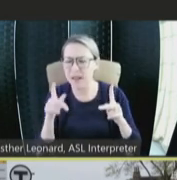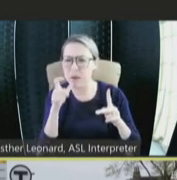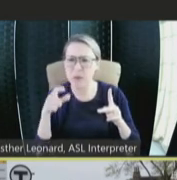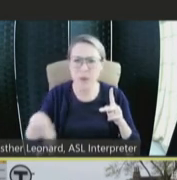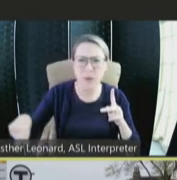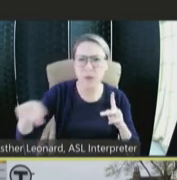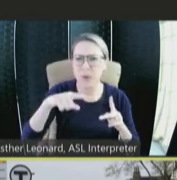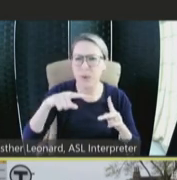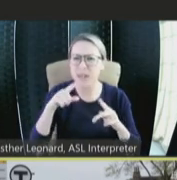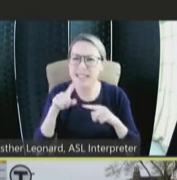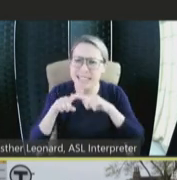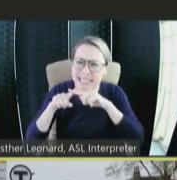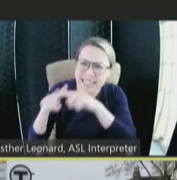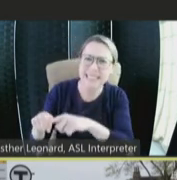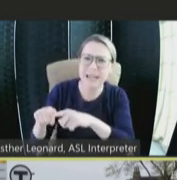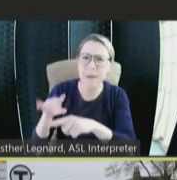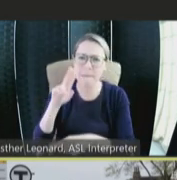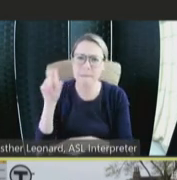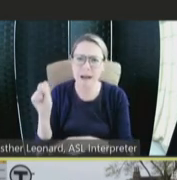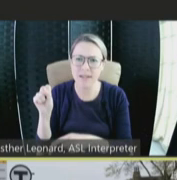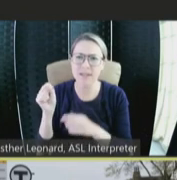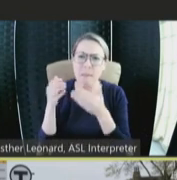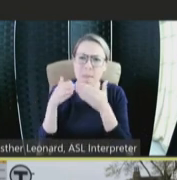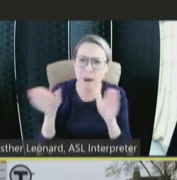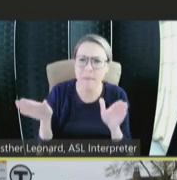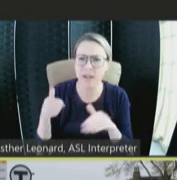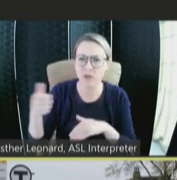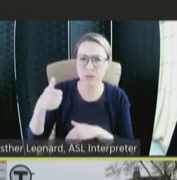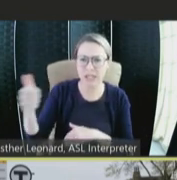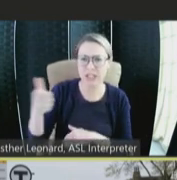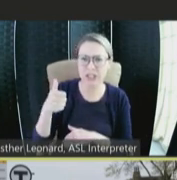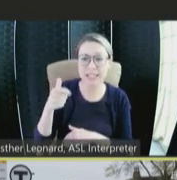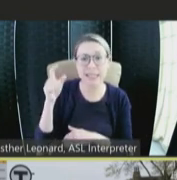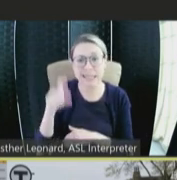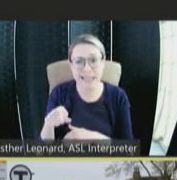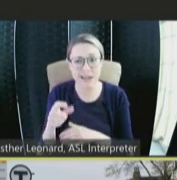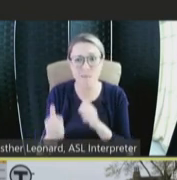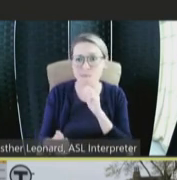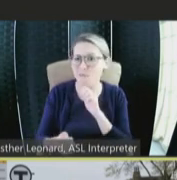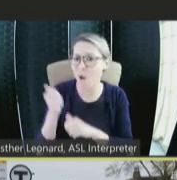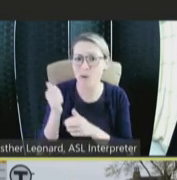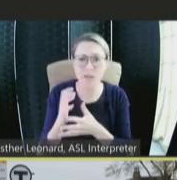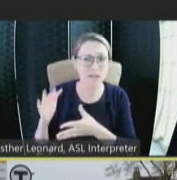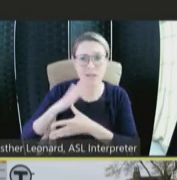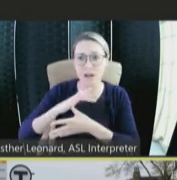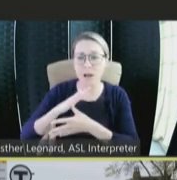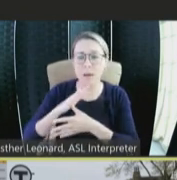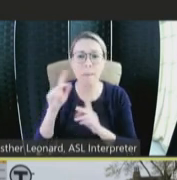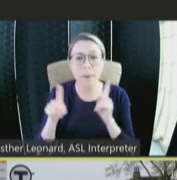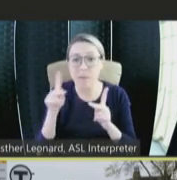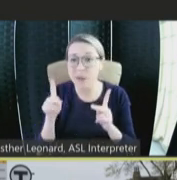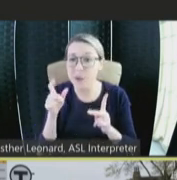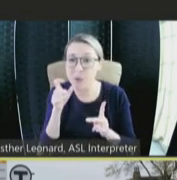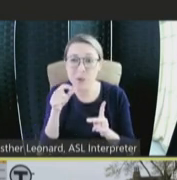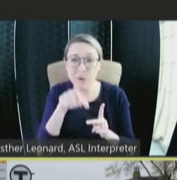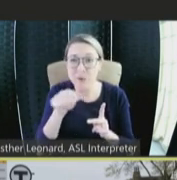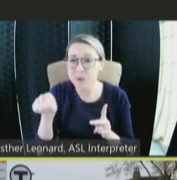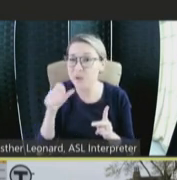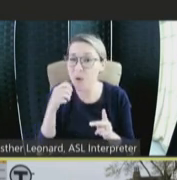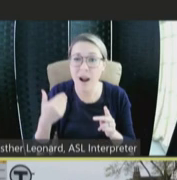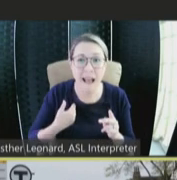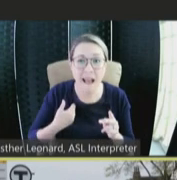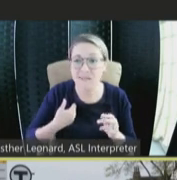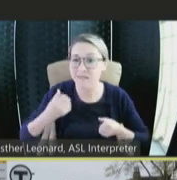most dependent on public transportation, who need it most, folks who don't have access to personal